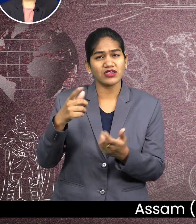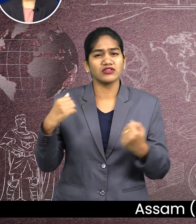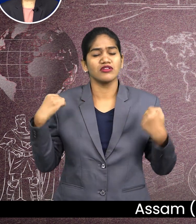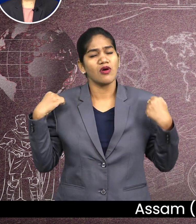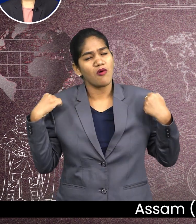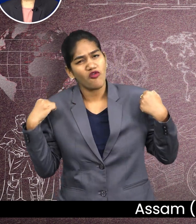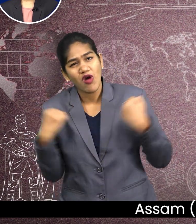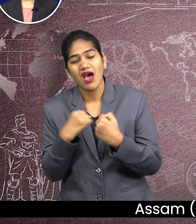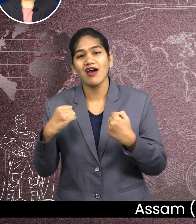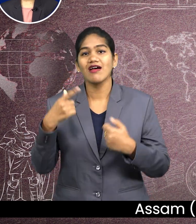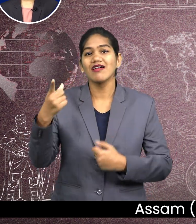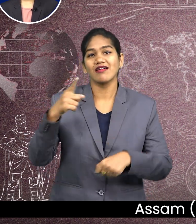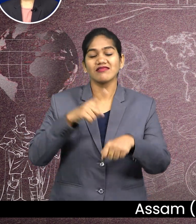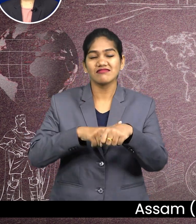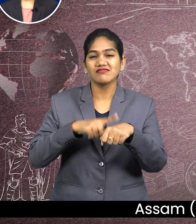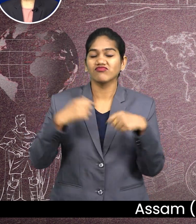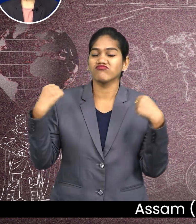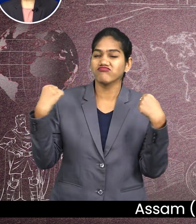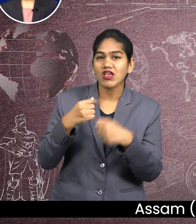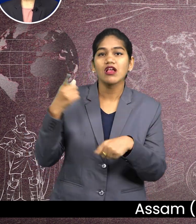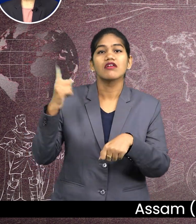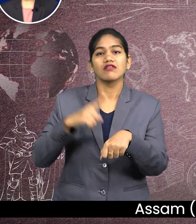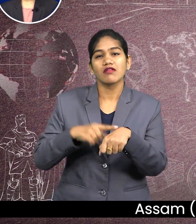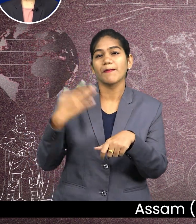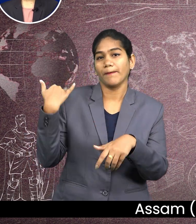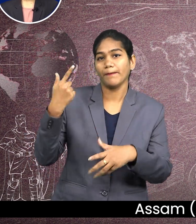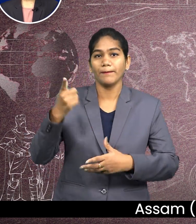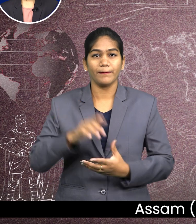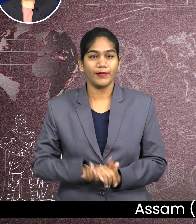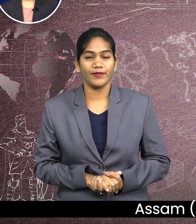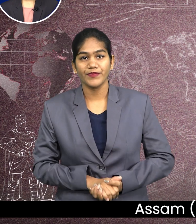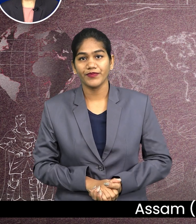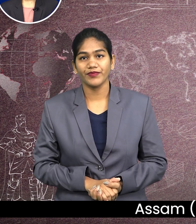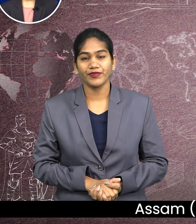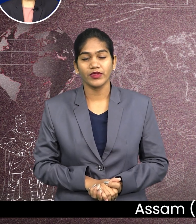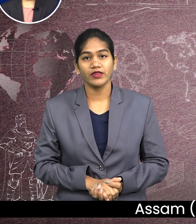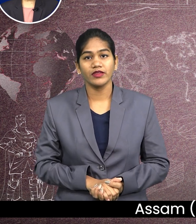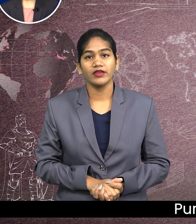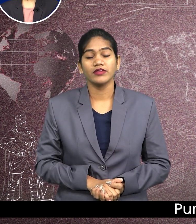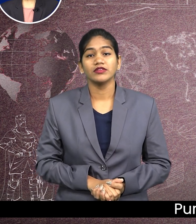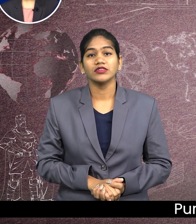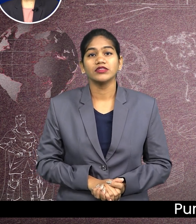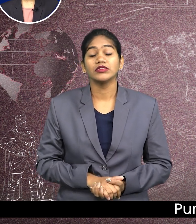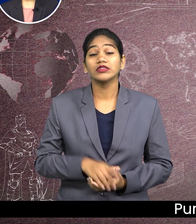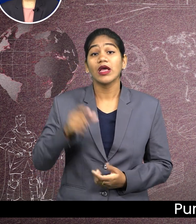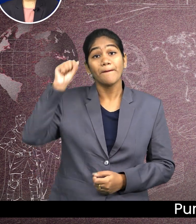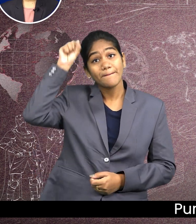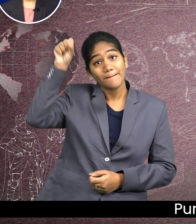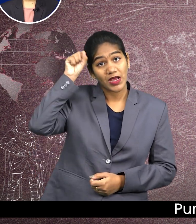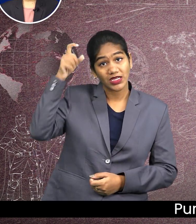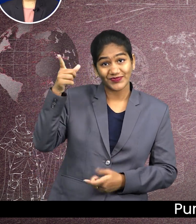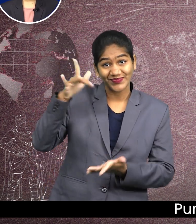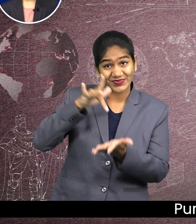Punjab agitation,